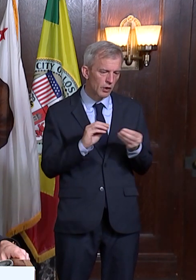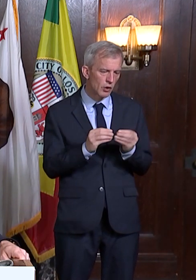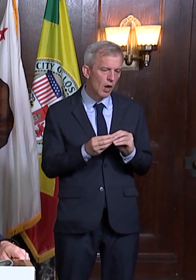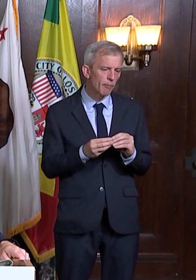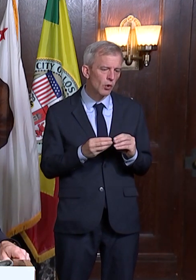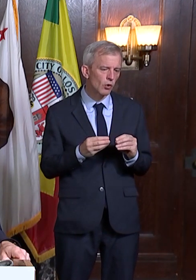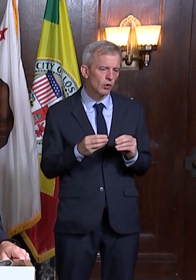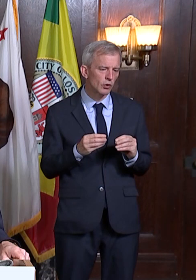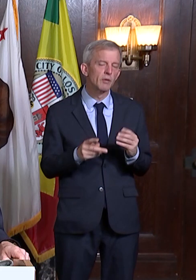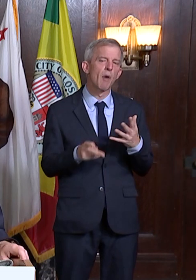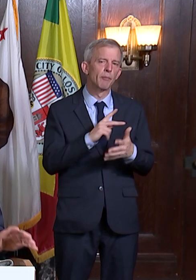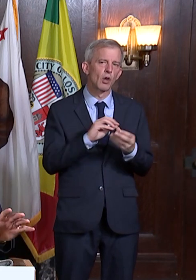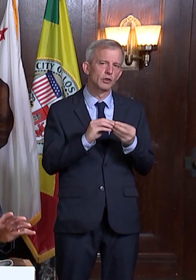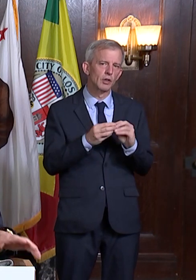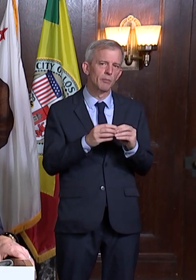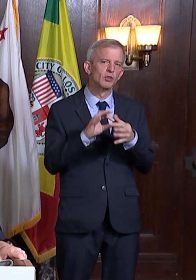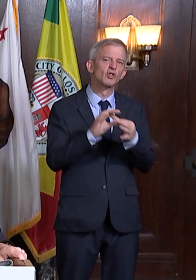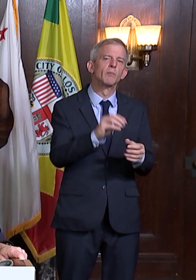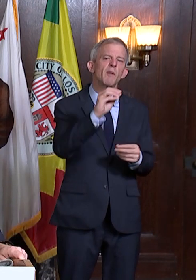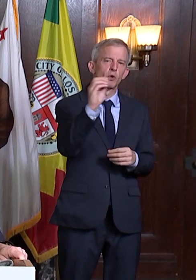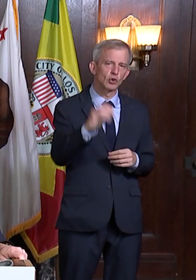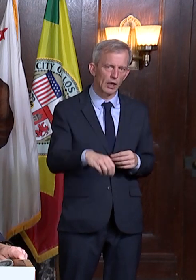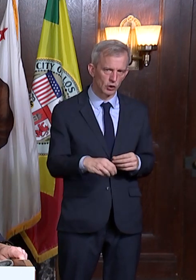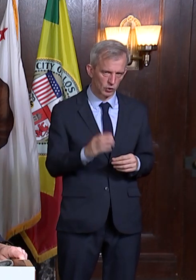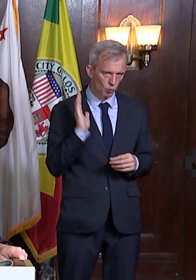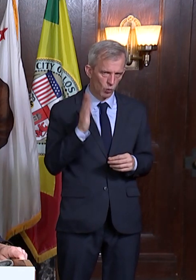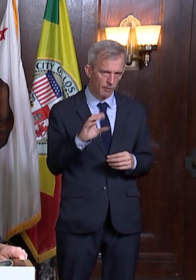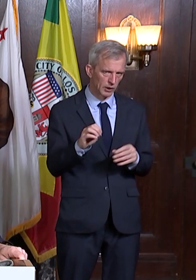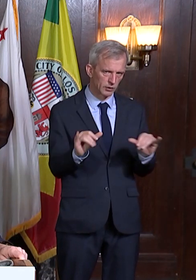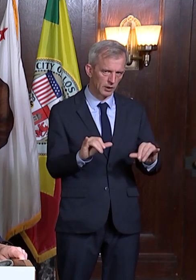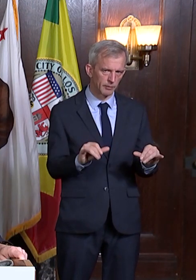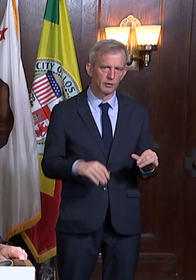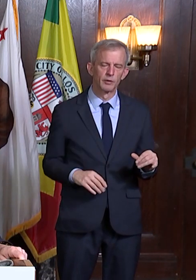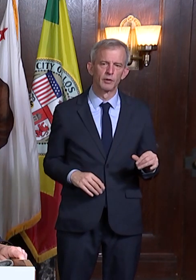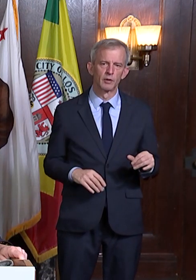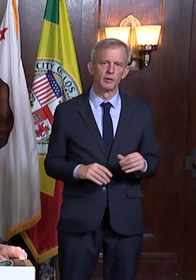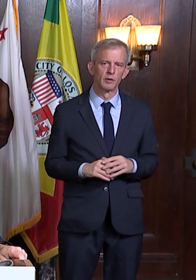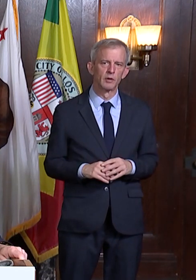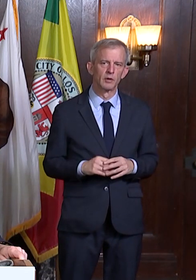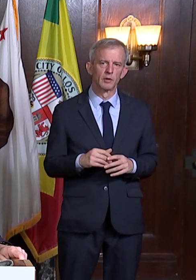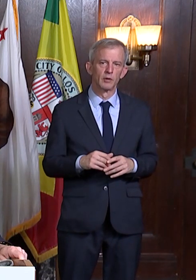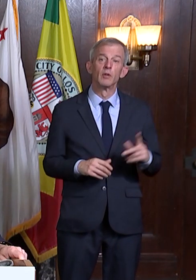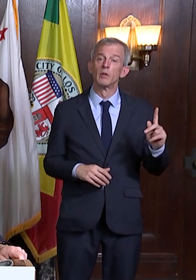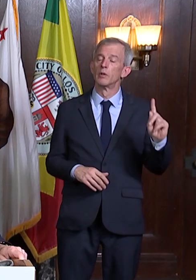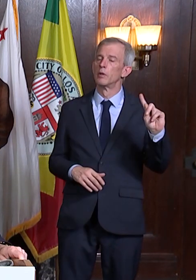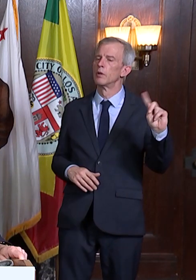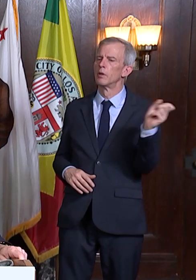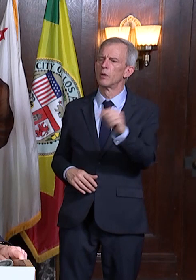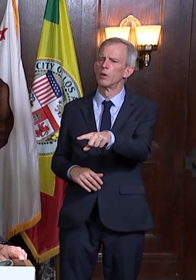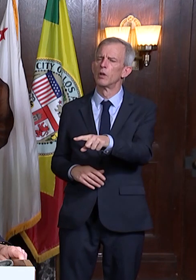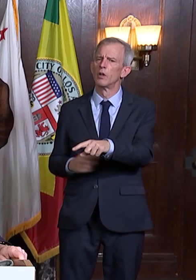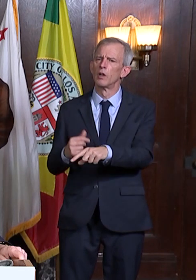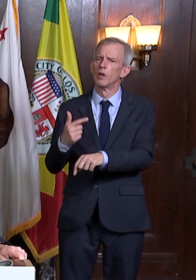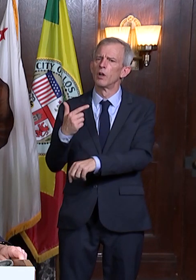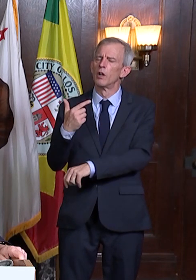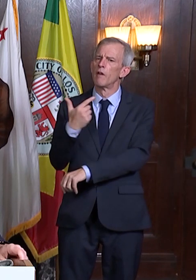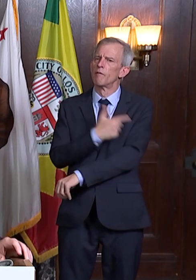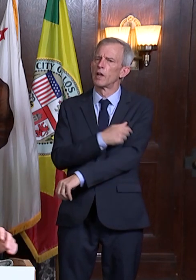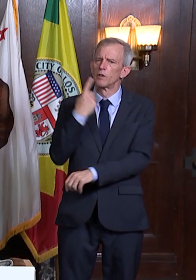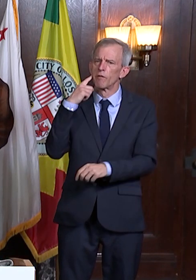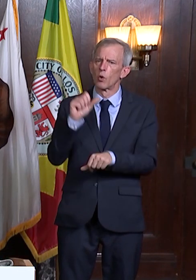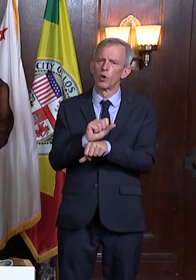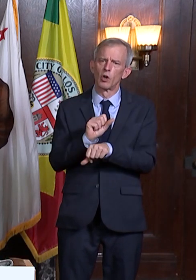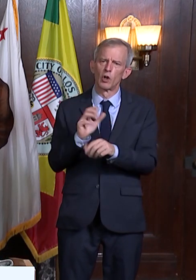percentage vaccinated in estimates. Appreciate that. A follow-up question on vaccinations for city employees